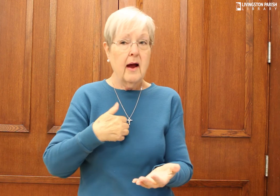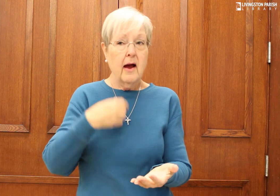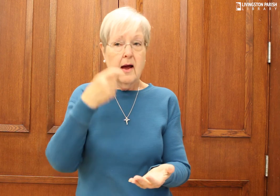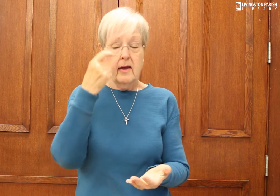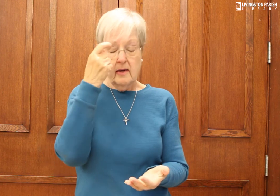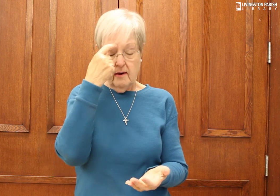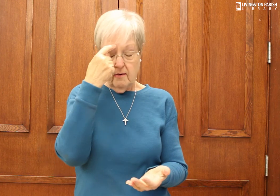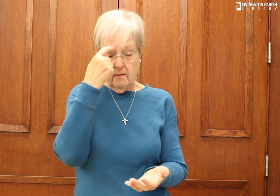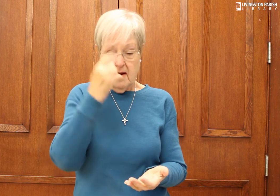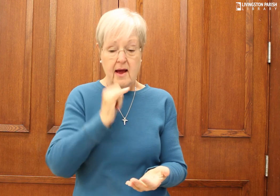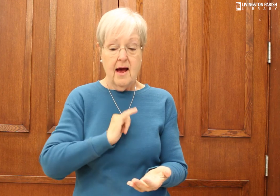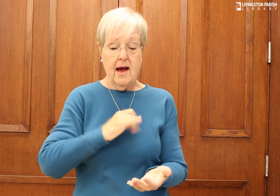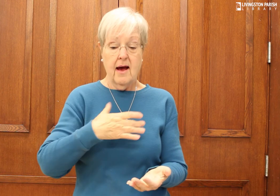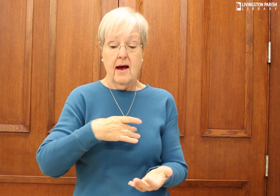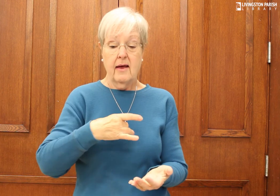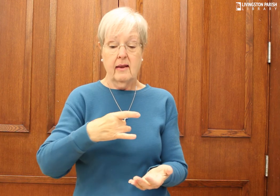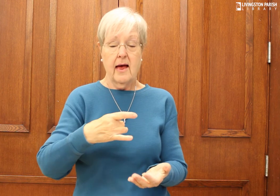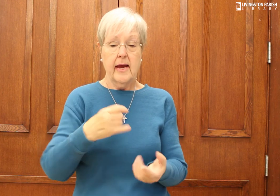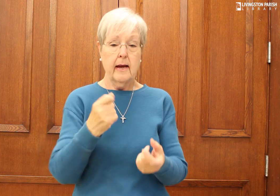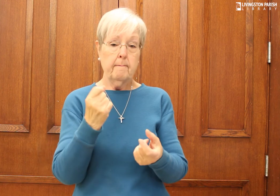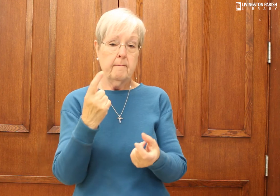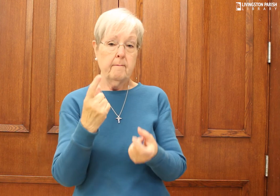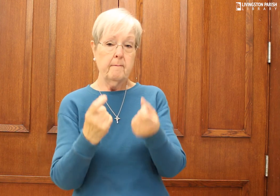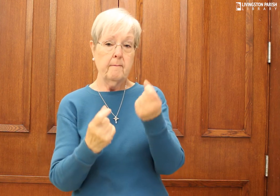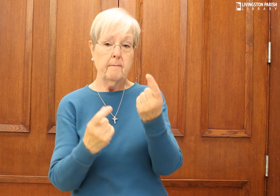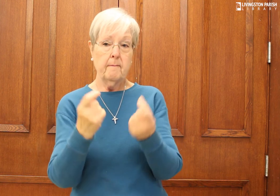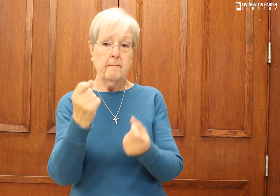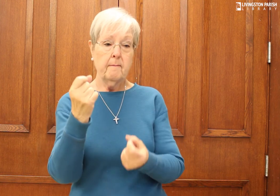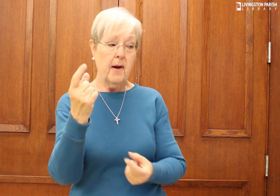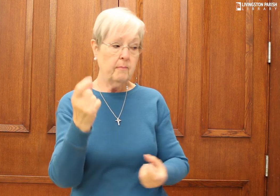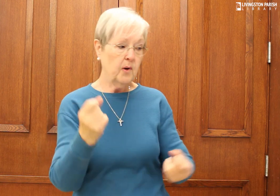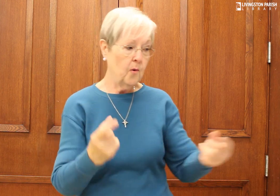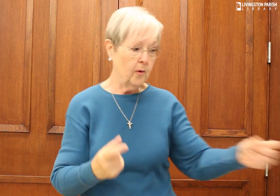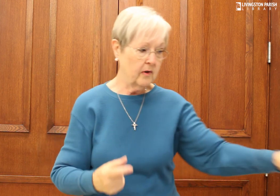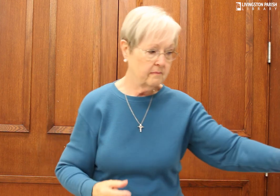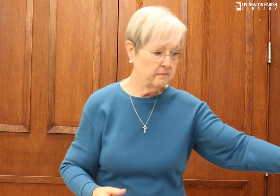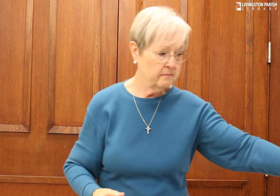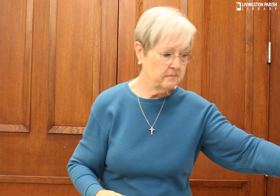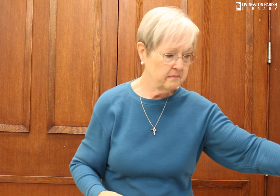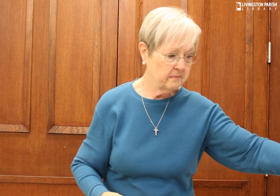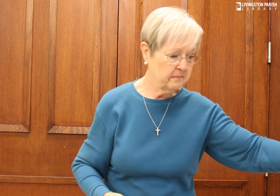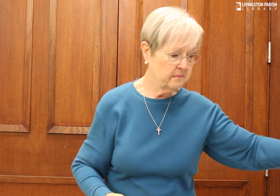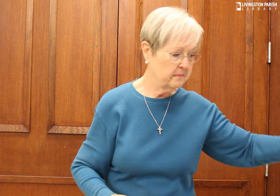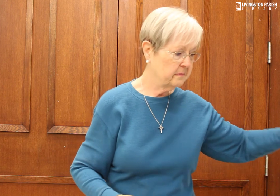cookie? I know. I like popcorn. I